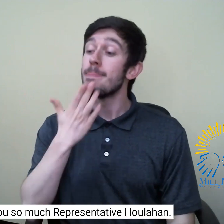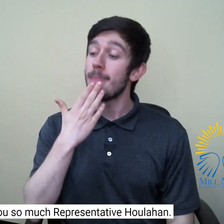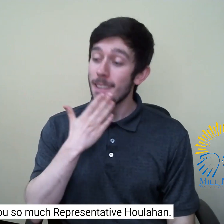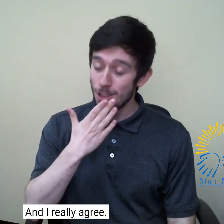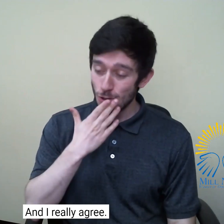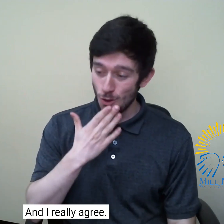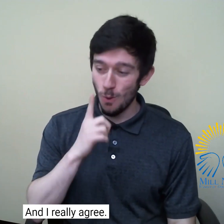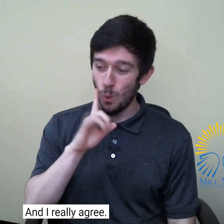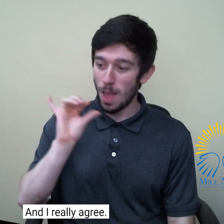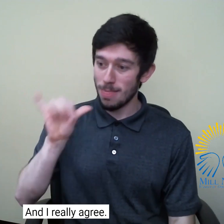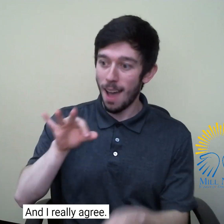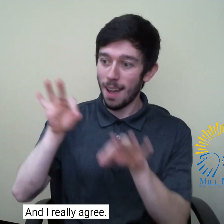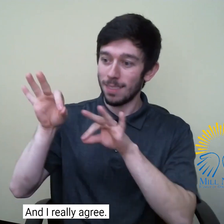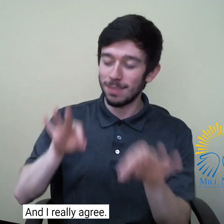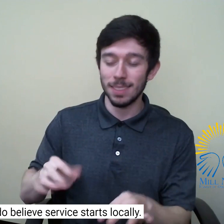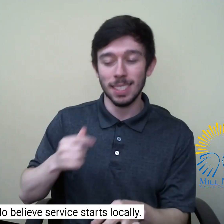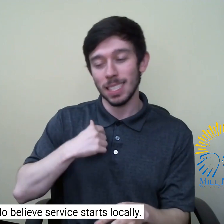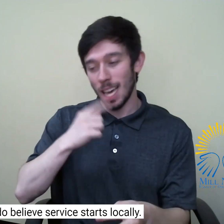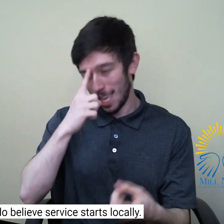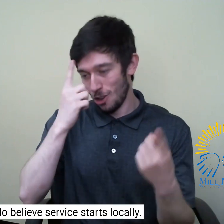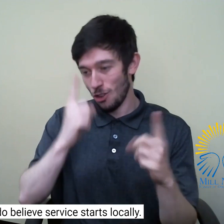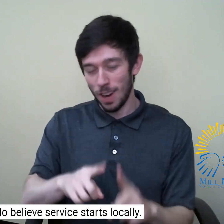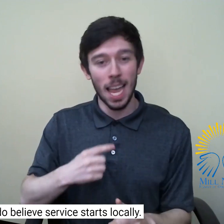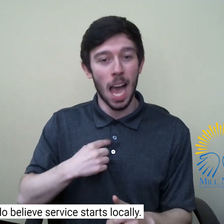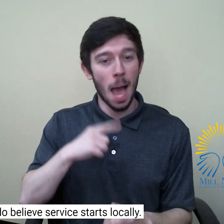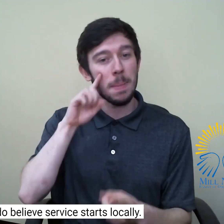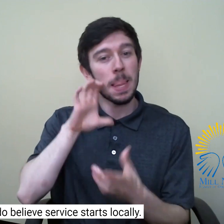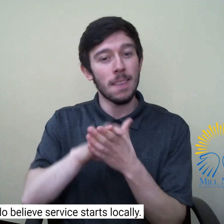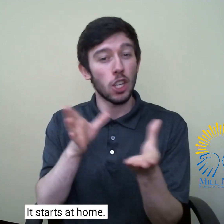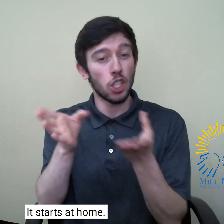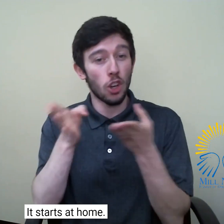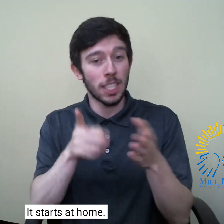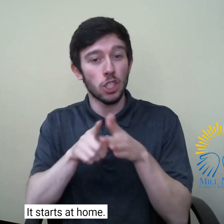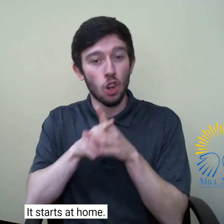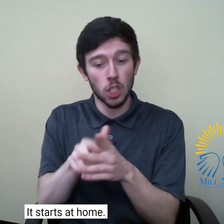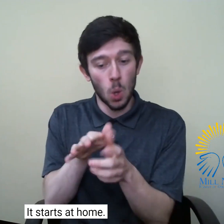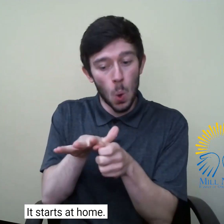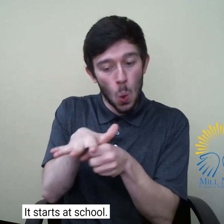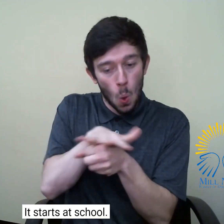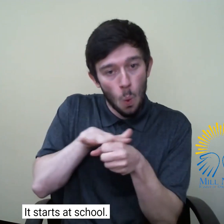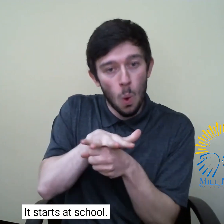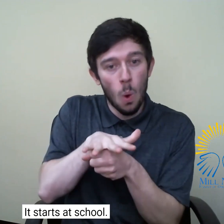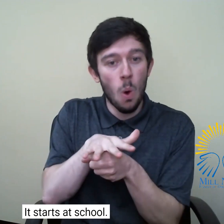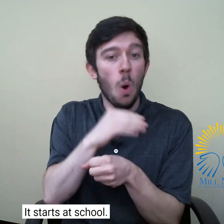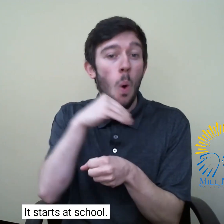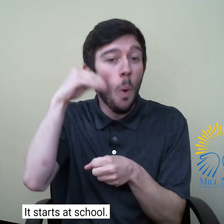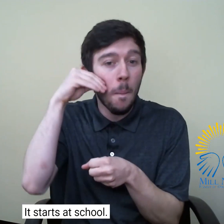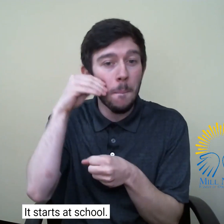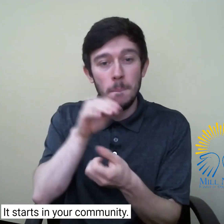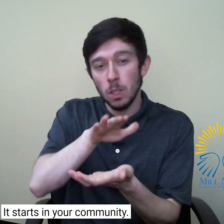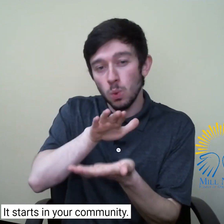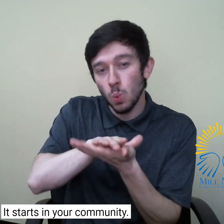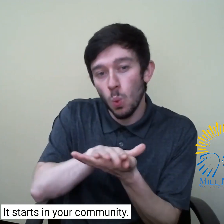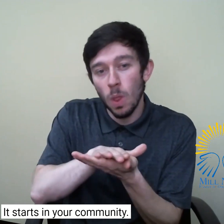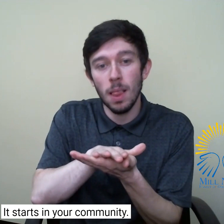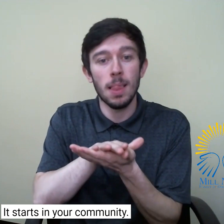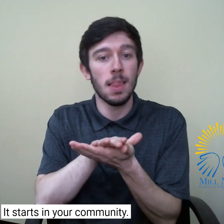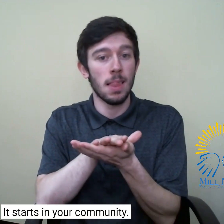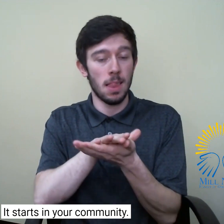Houlahan, and I really agree. I do believe service starts locally. It starts at home, it starts at school, it starts in your community,